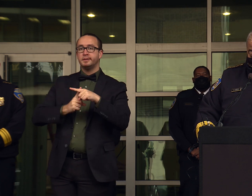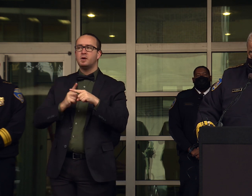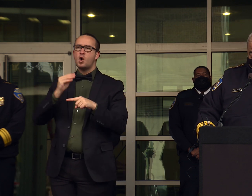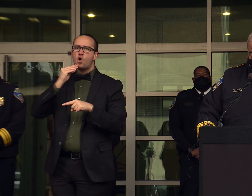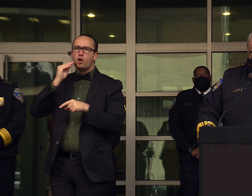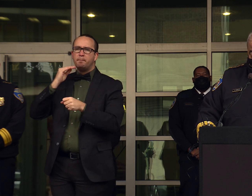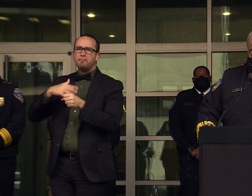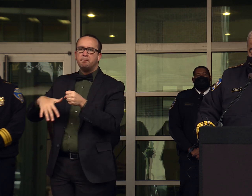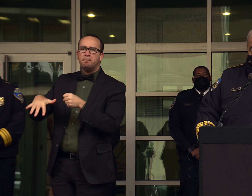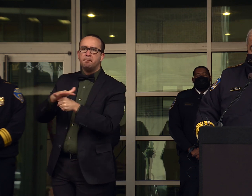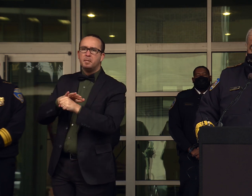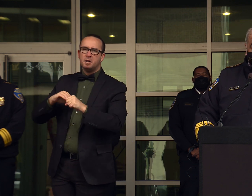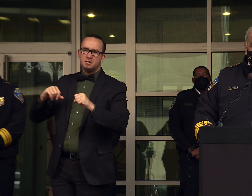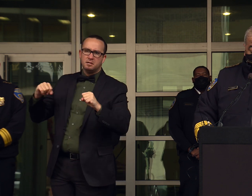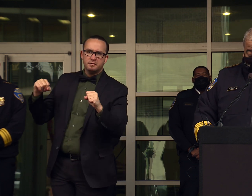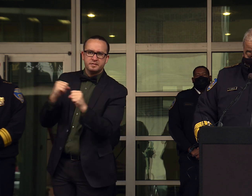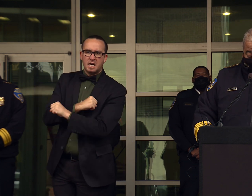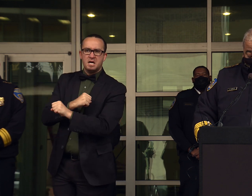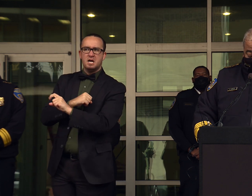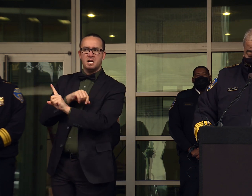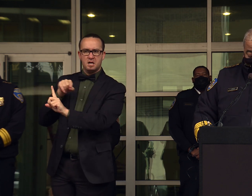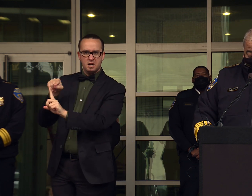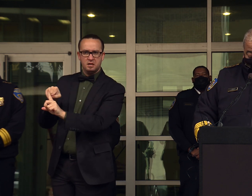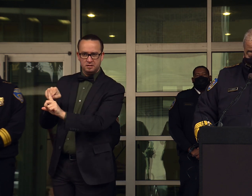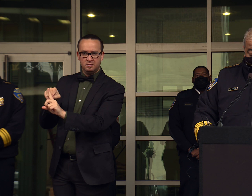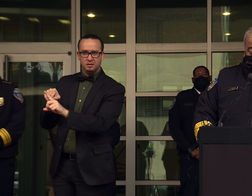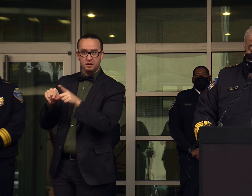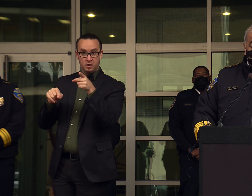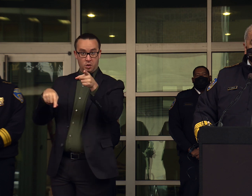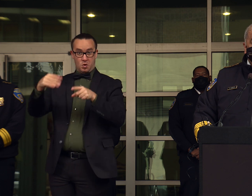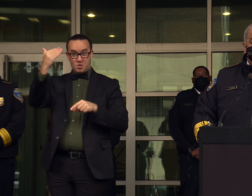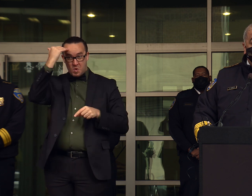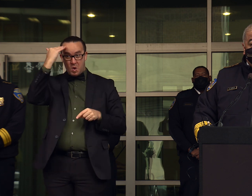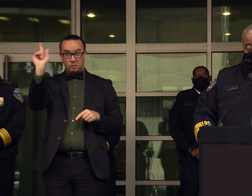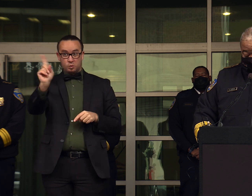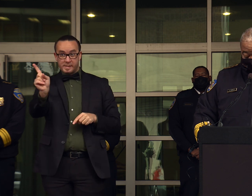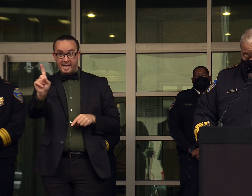of any of these suspects, you can call Metro Crime Stoppers tip line at